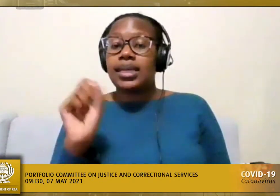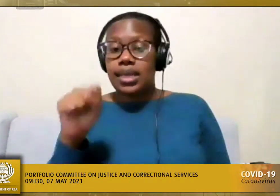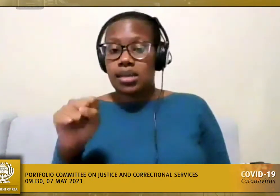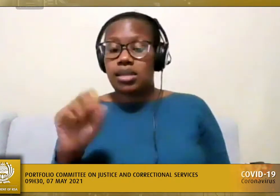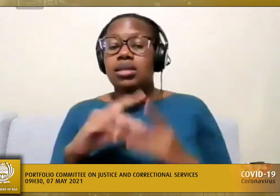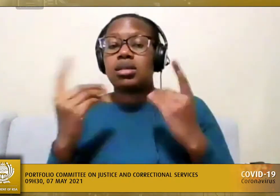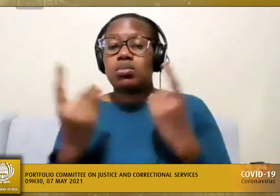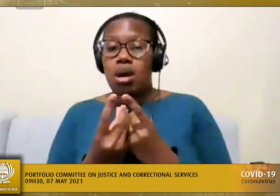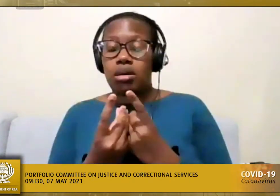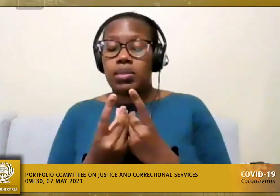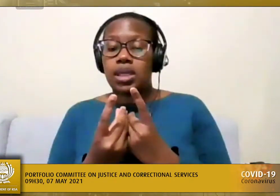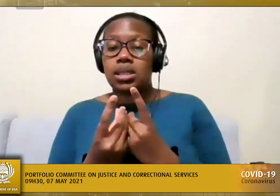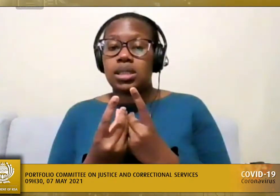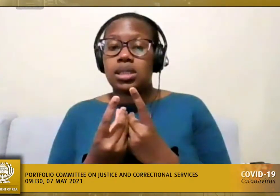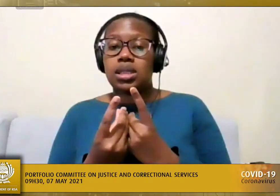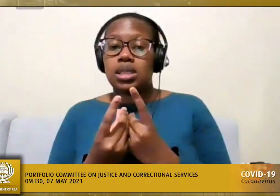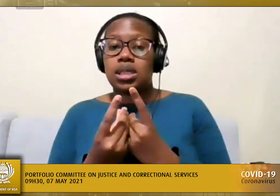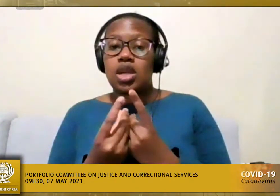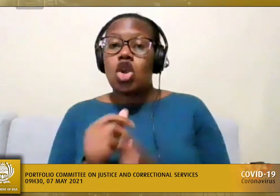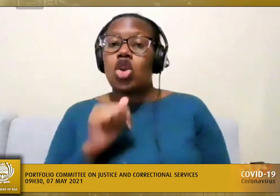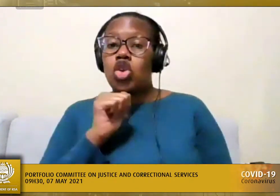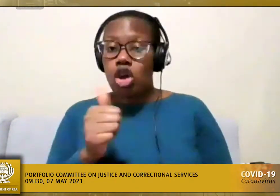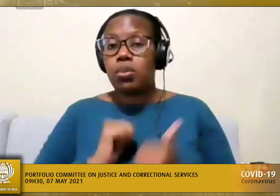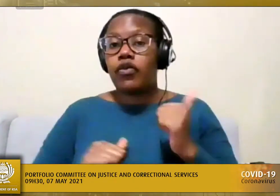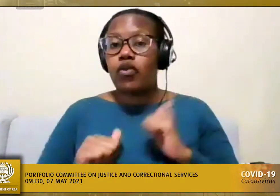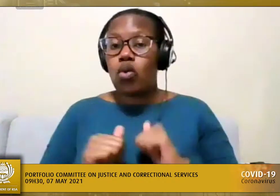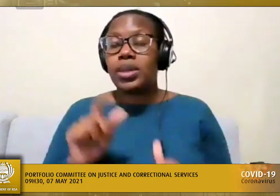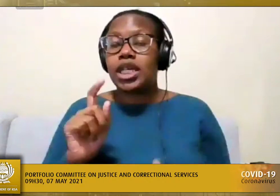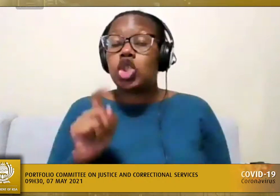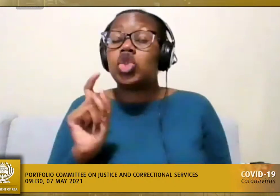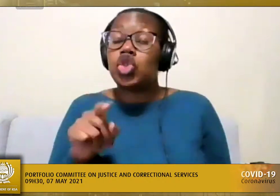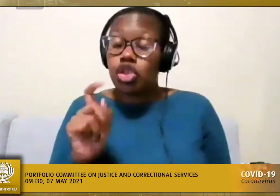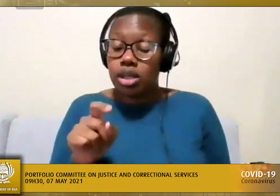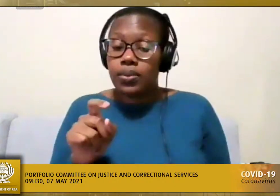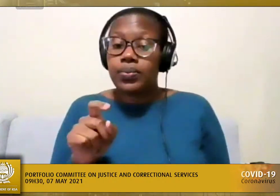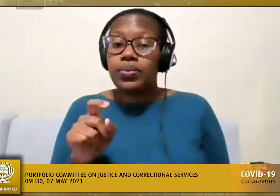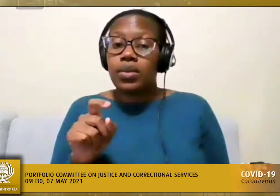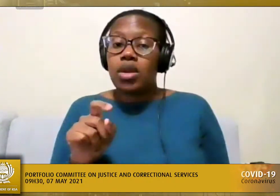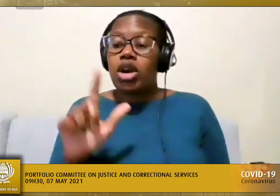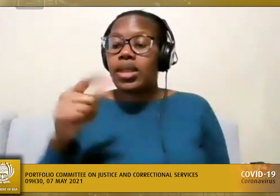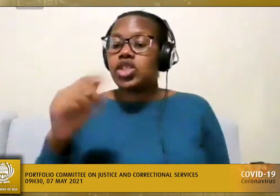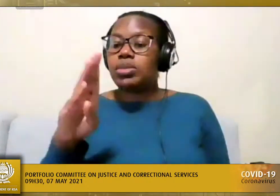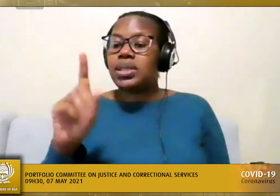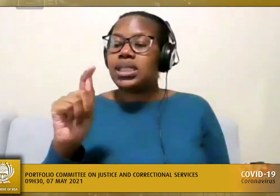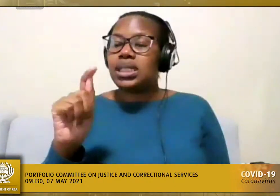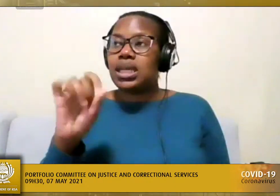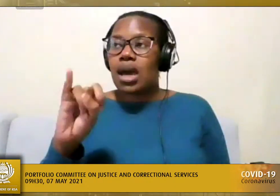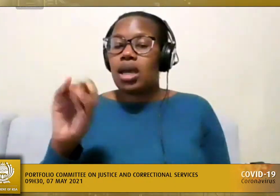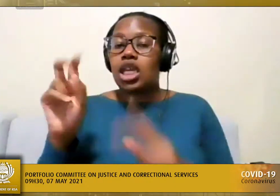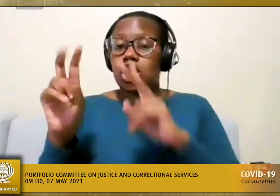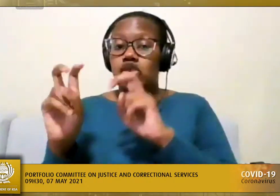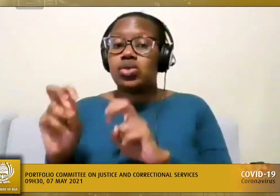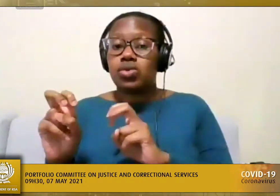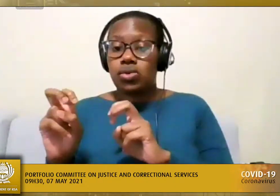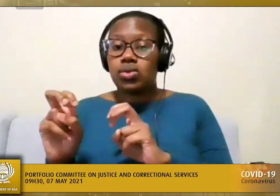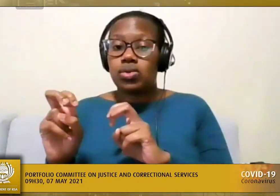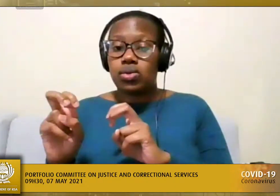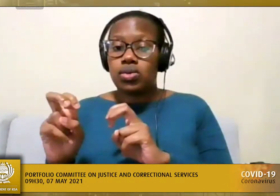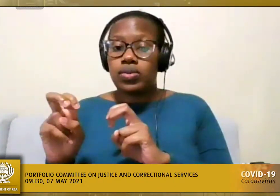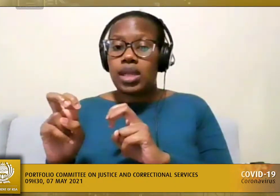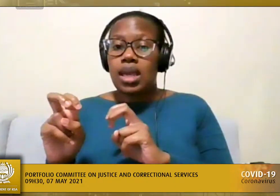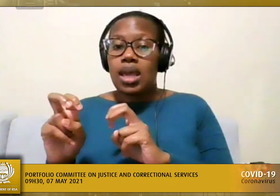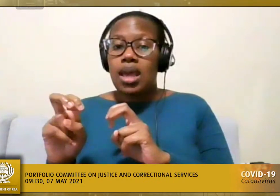had um not performed as it should have um on the lgbti issues uh and as he said there was